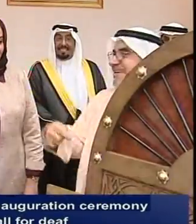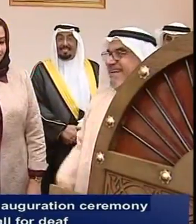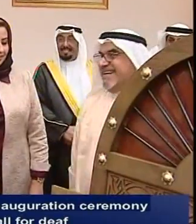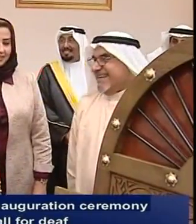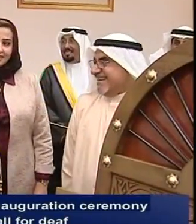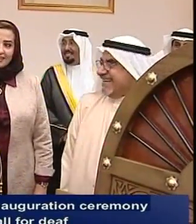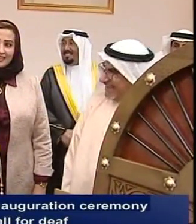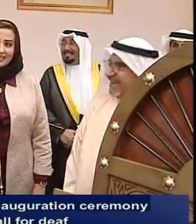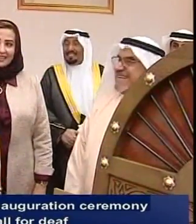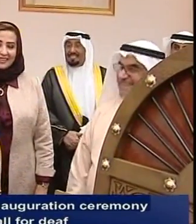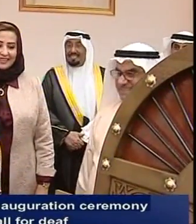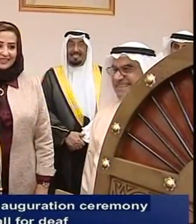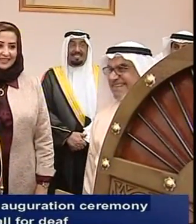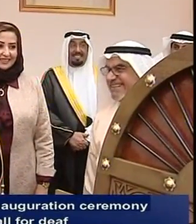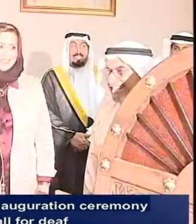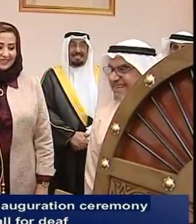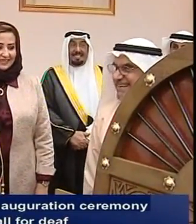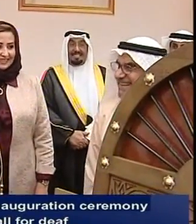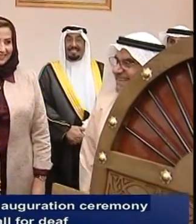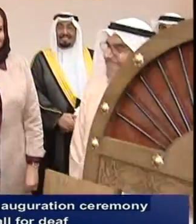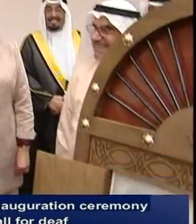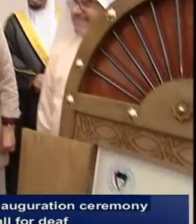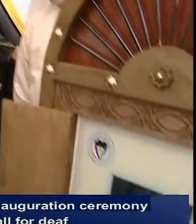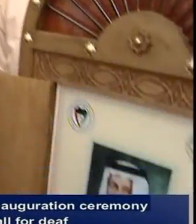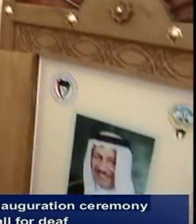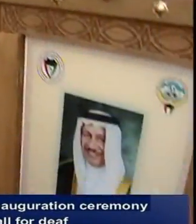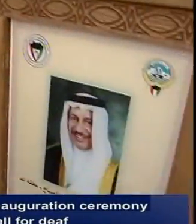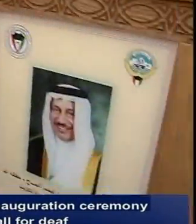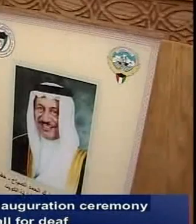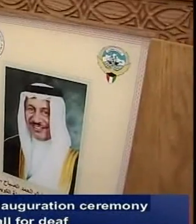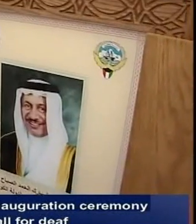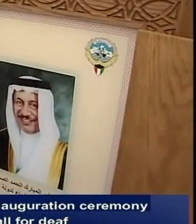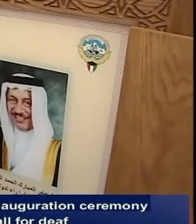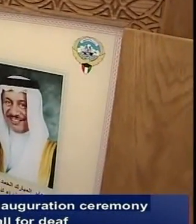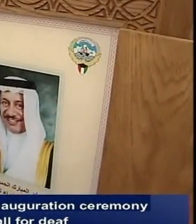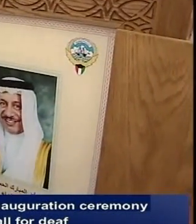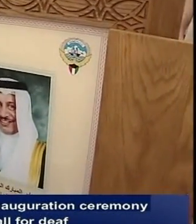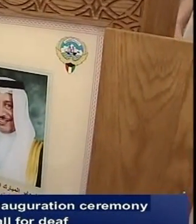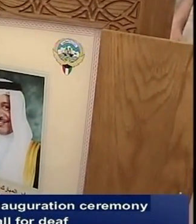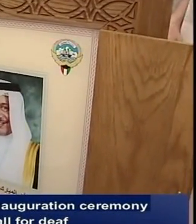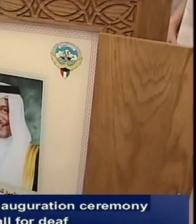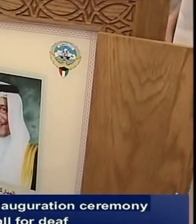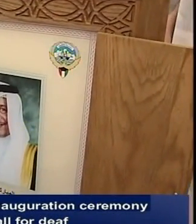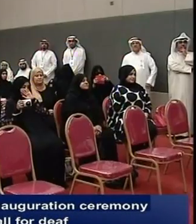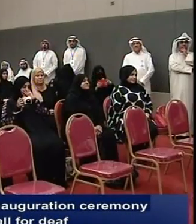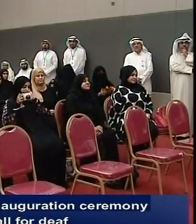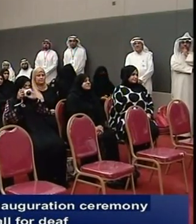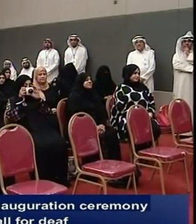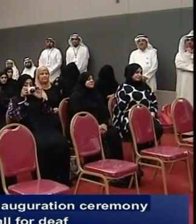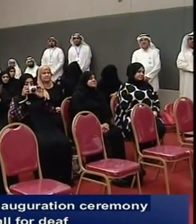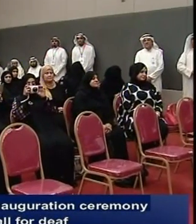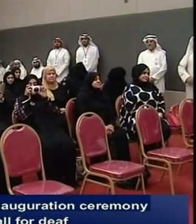noting that the government was keen on supporting people with special needs by increasing the annual financial allocations for the club.